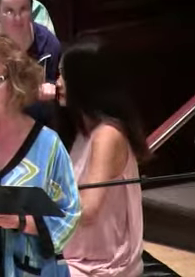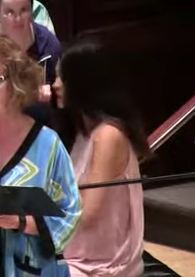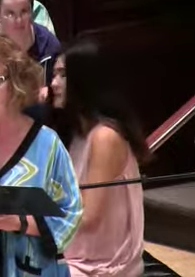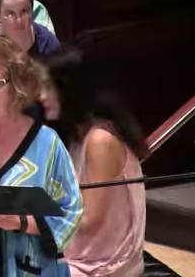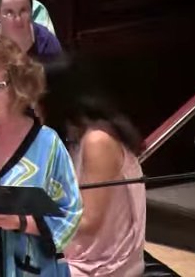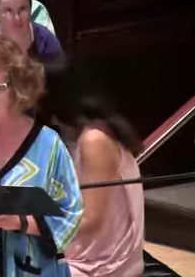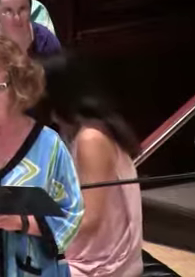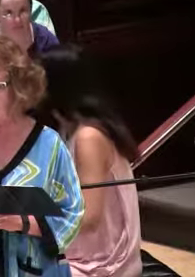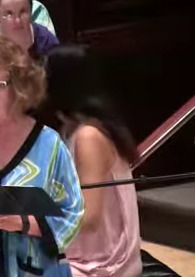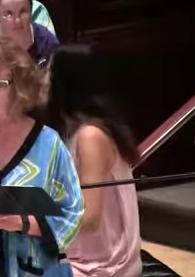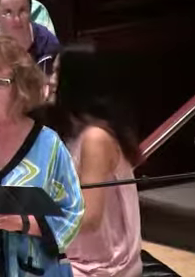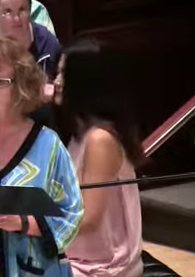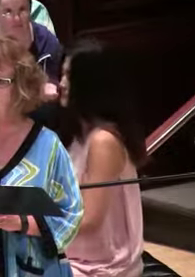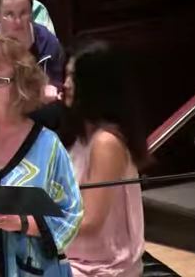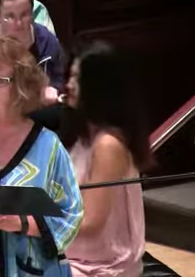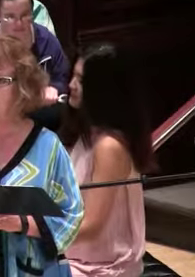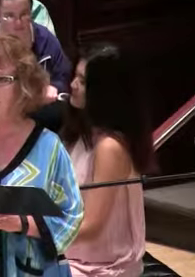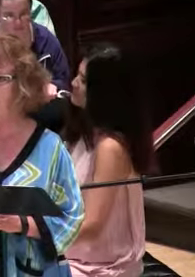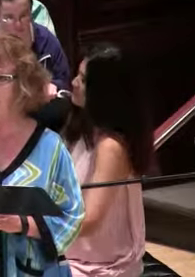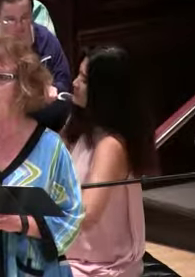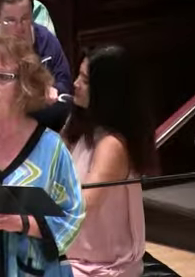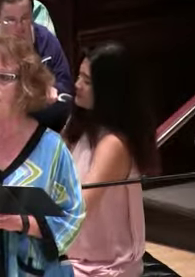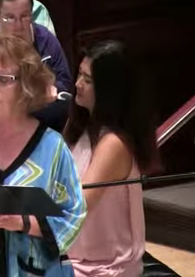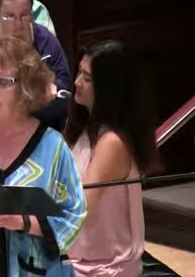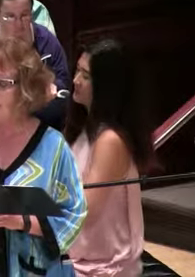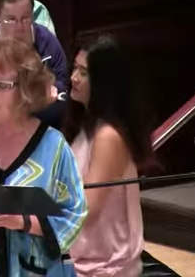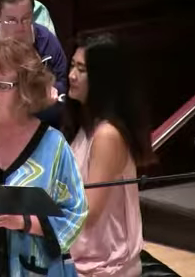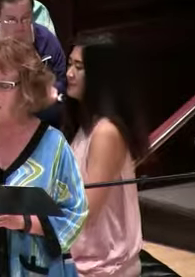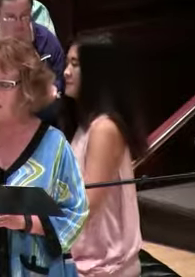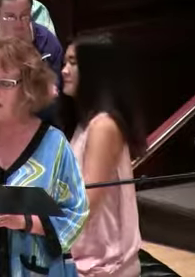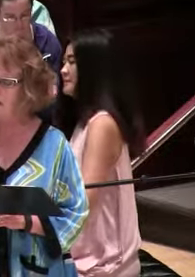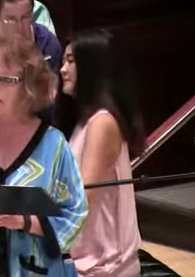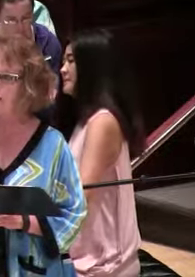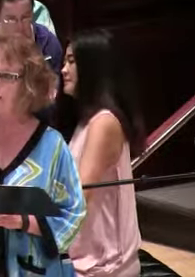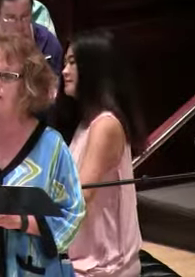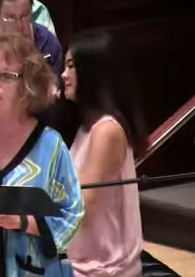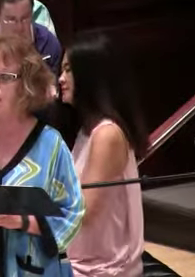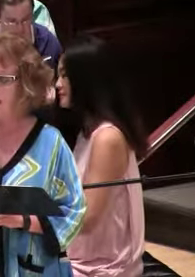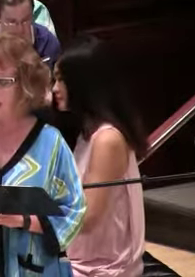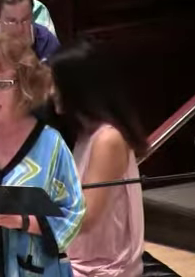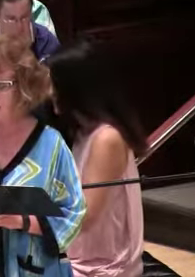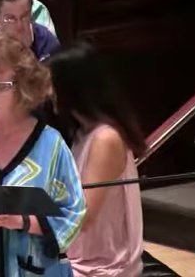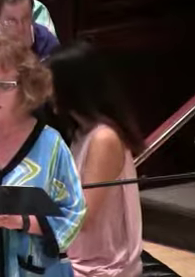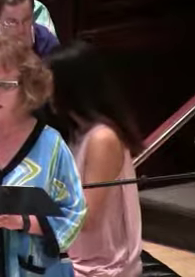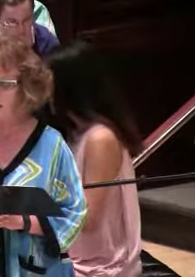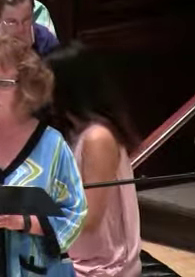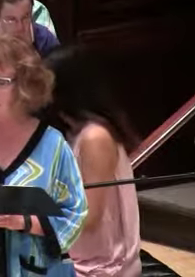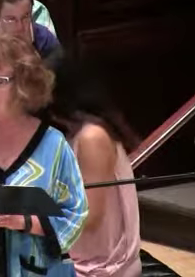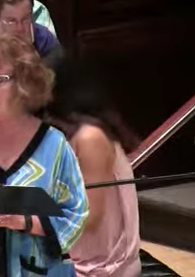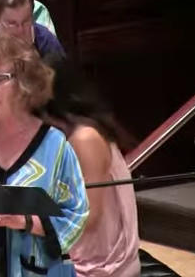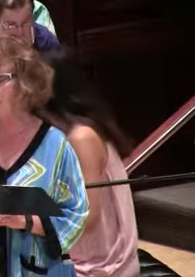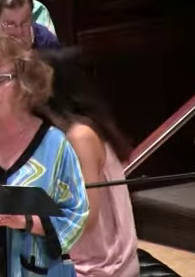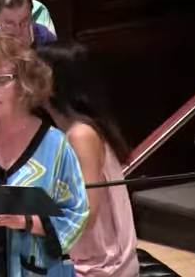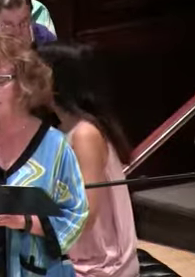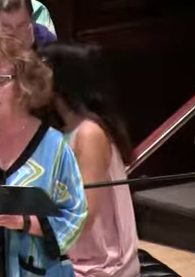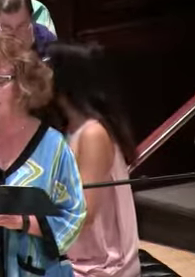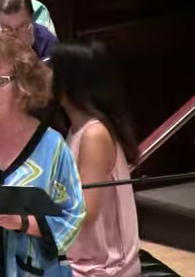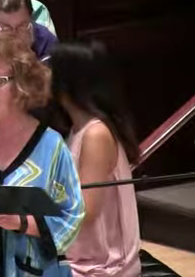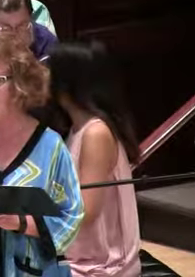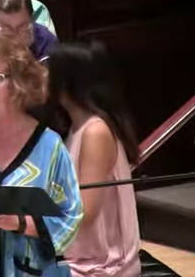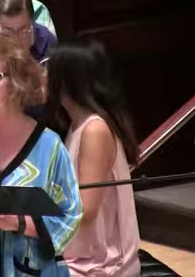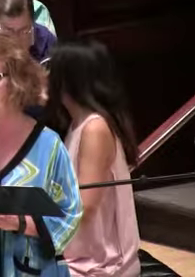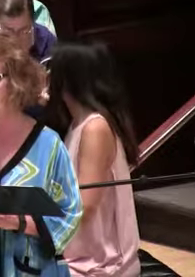release. Let memories seep from my veins. Let me be empty,